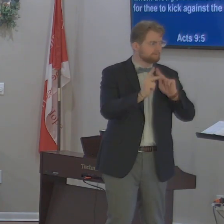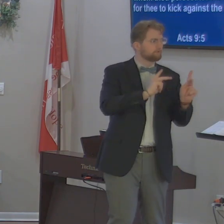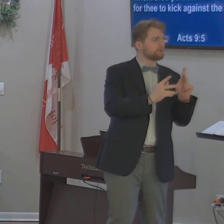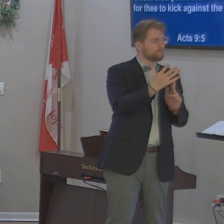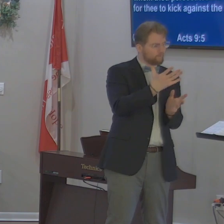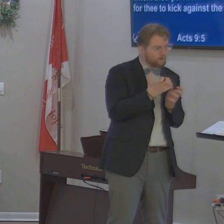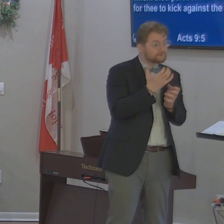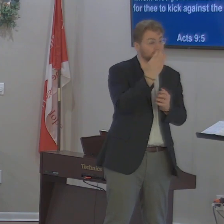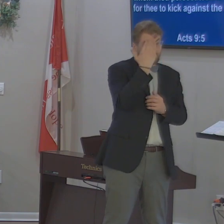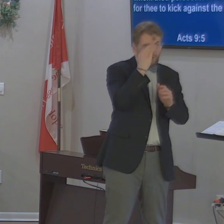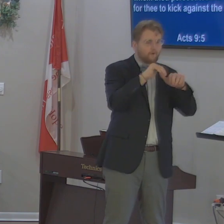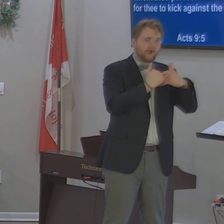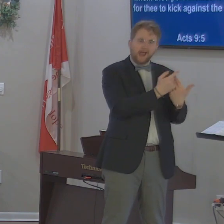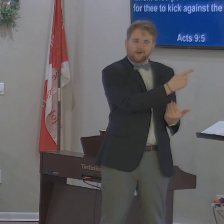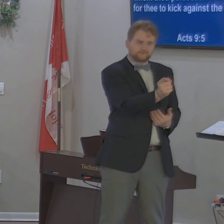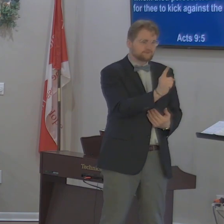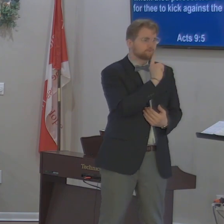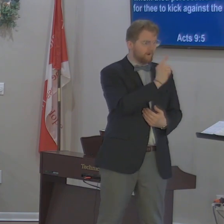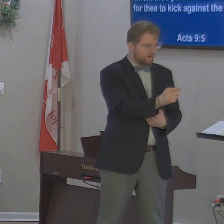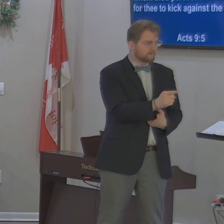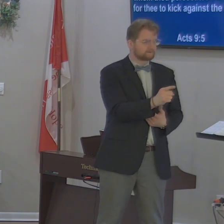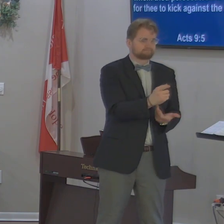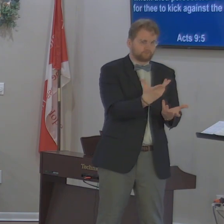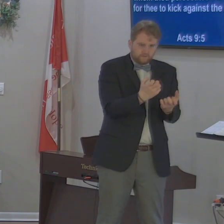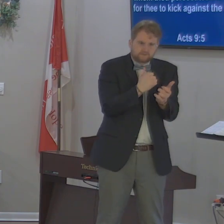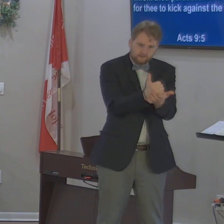comfort in knowing that there are people that care.